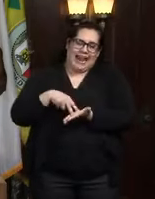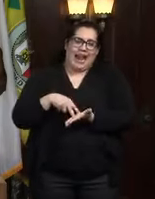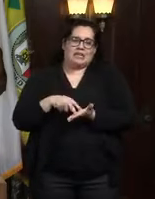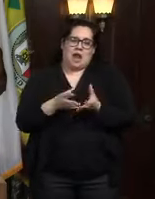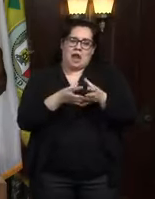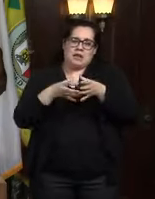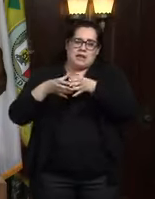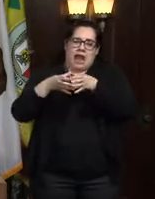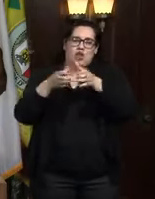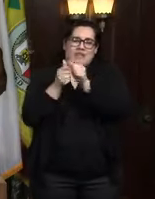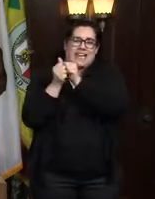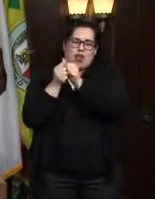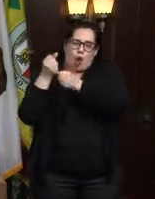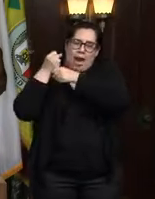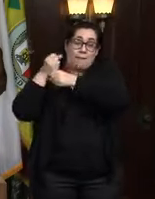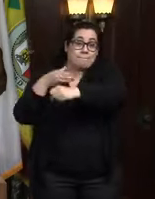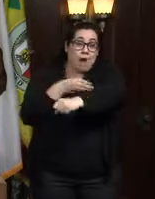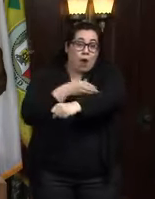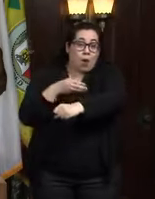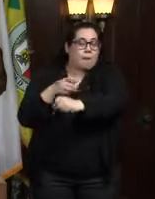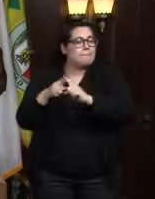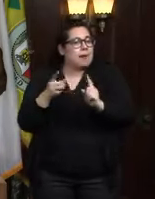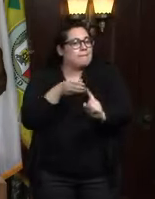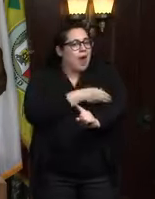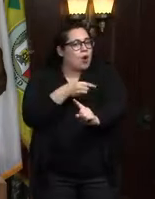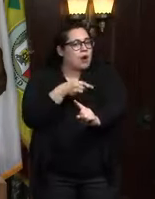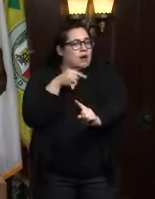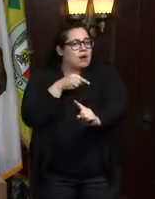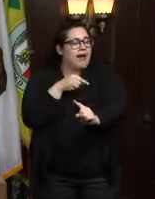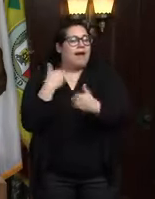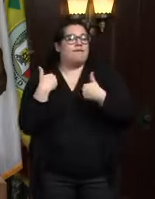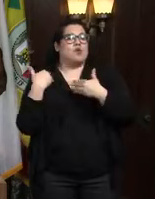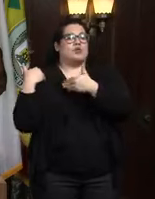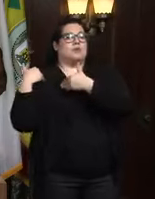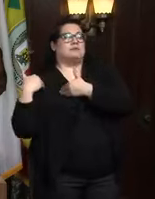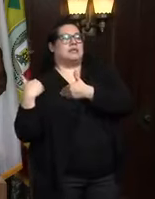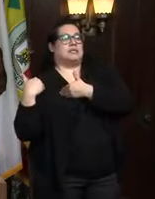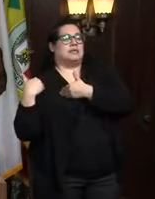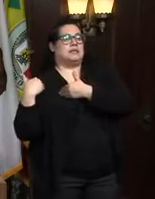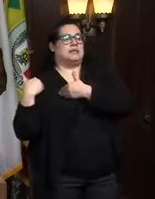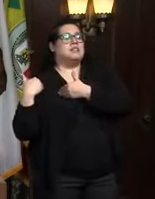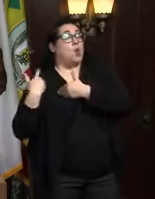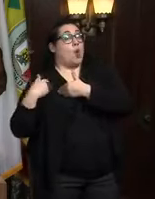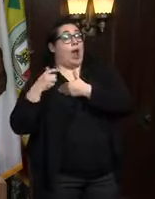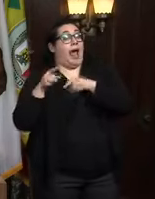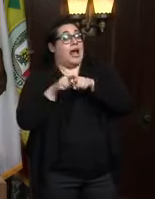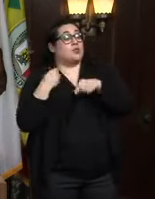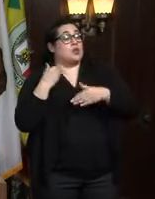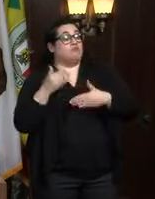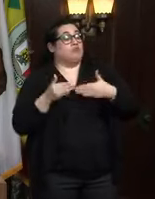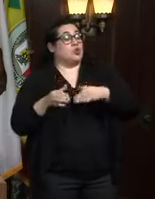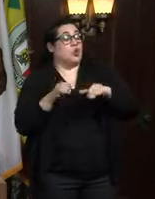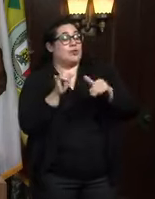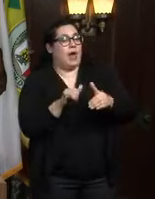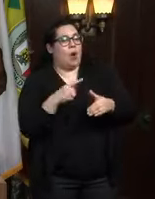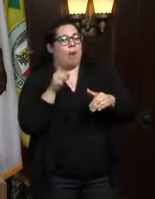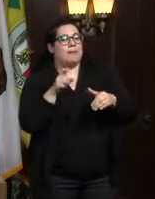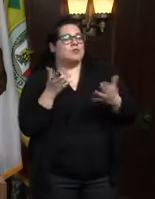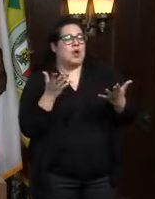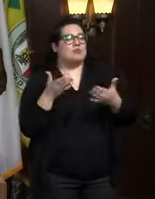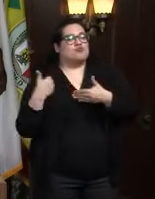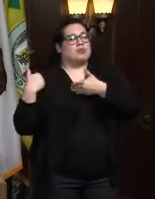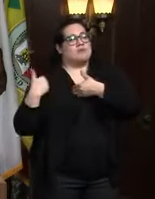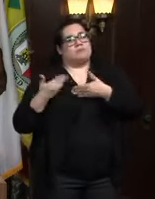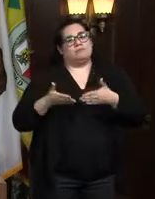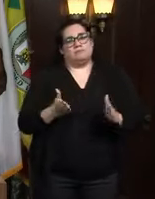gather together in power. But power has a responsibility. And so as we do that, we must do it